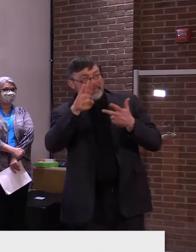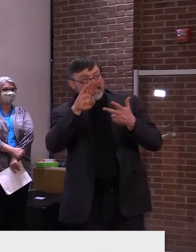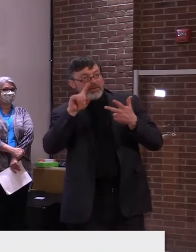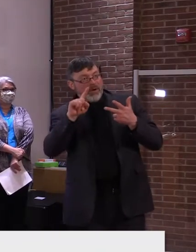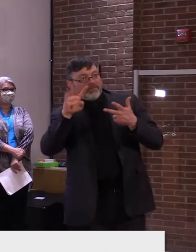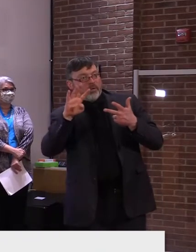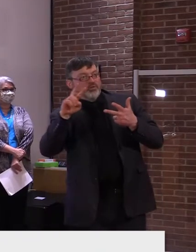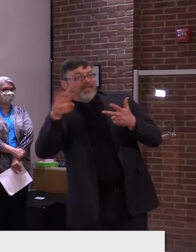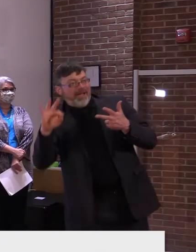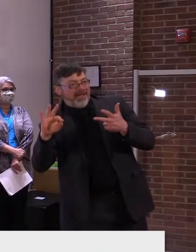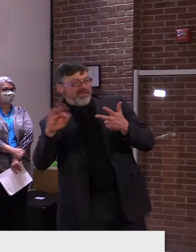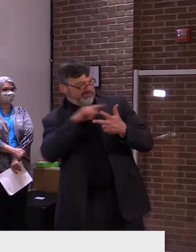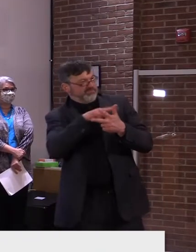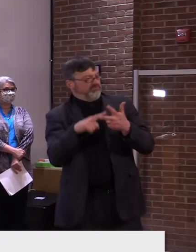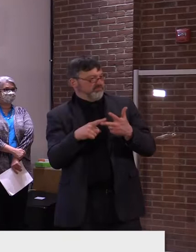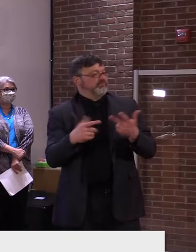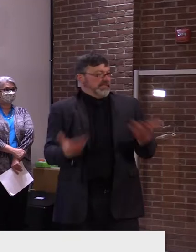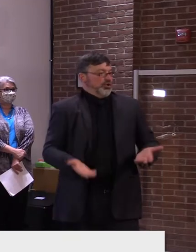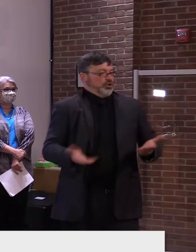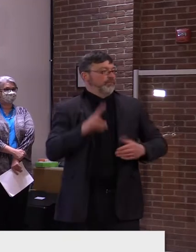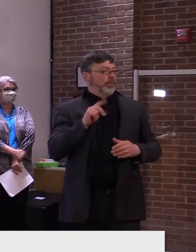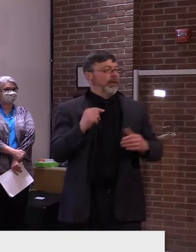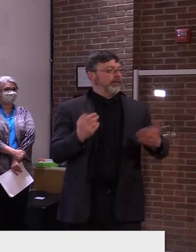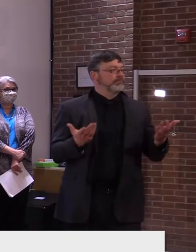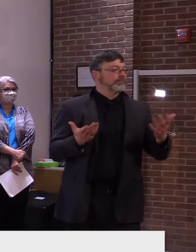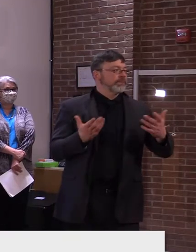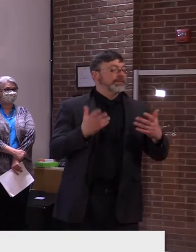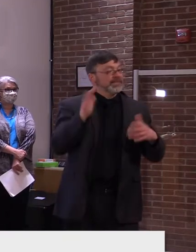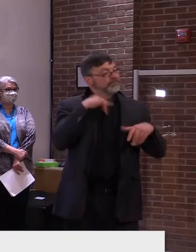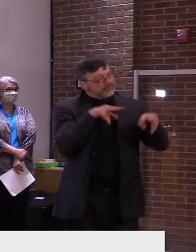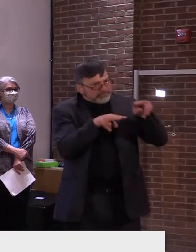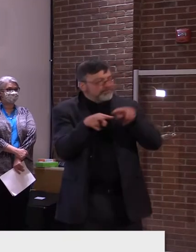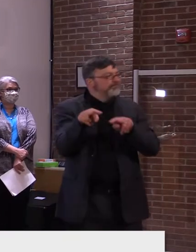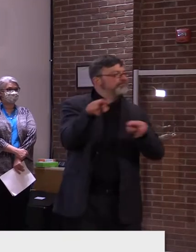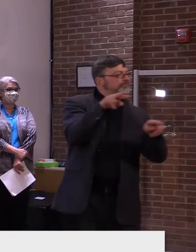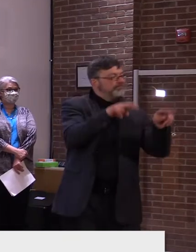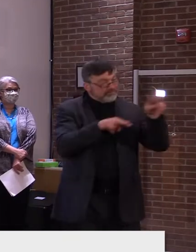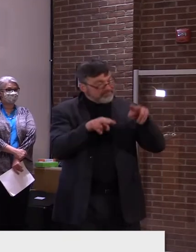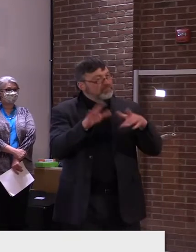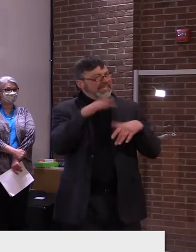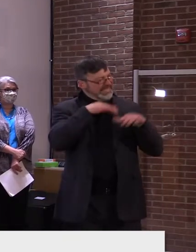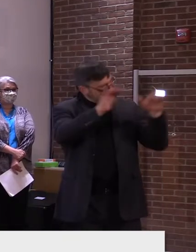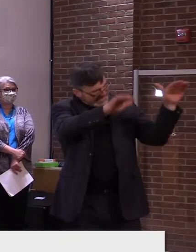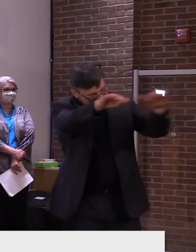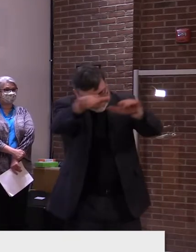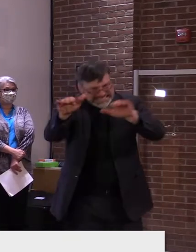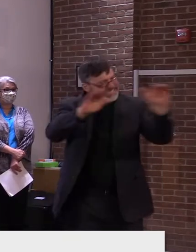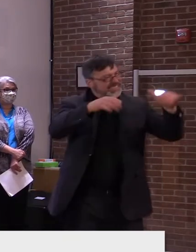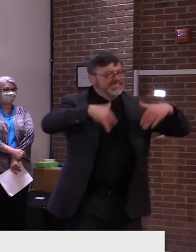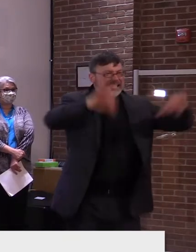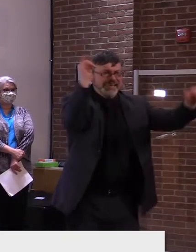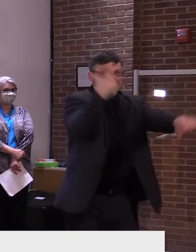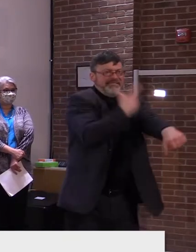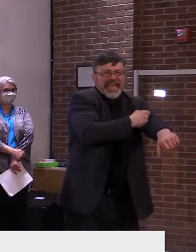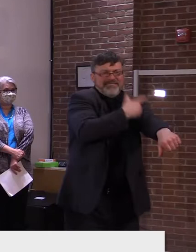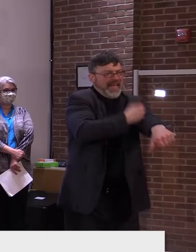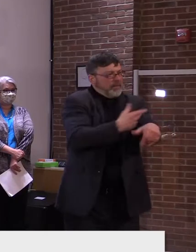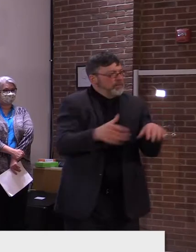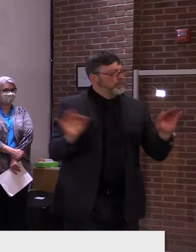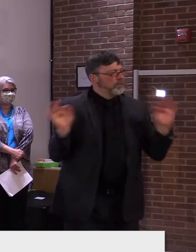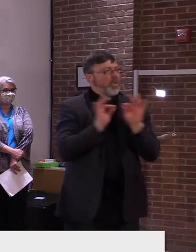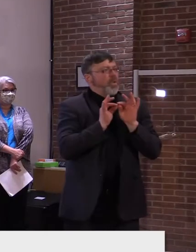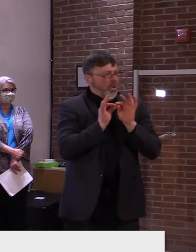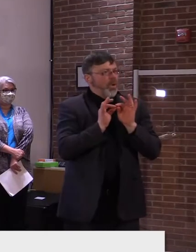COVID around the country, but especially in the Northeast. The two most likely reasons for this are